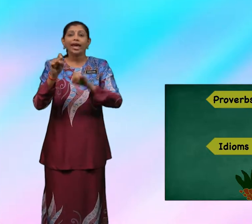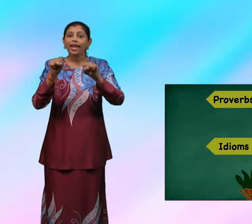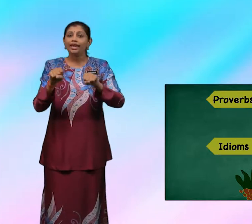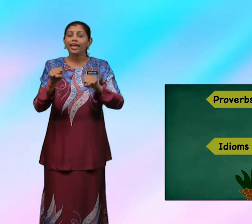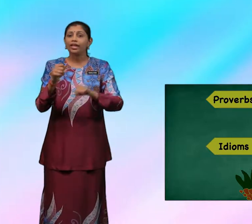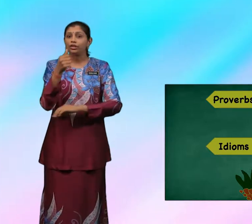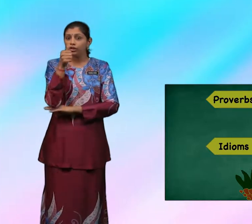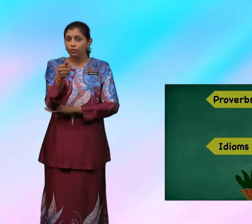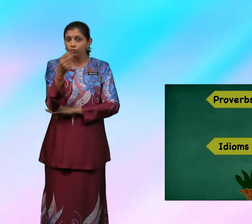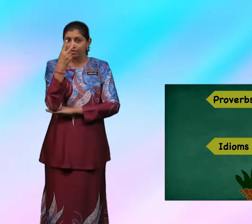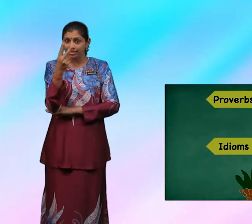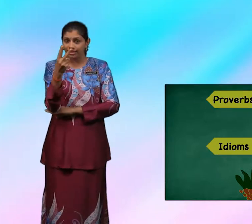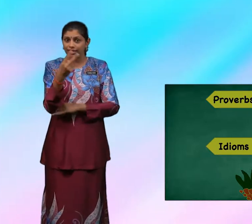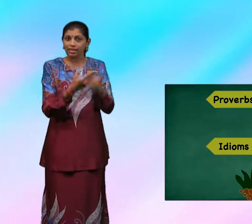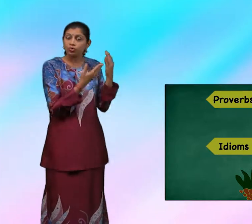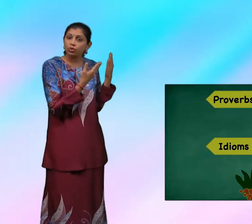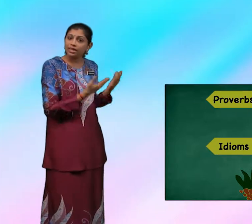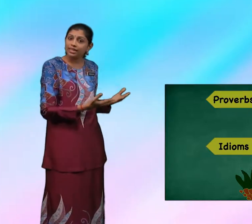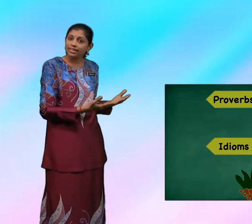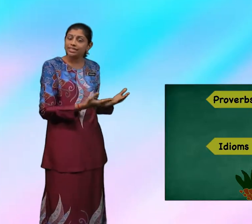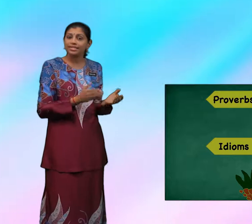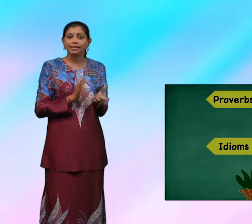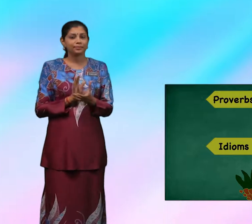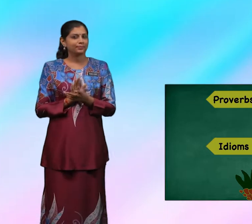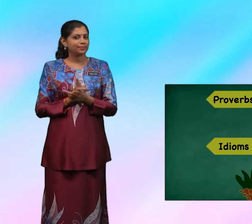Where can you see these words?